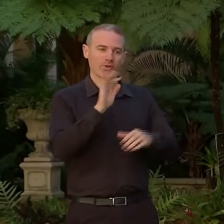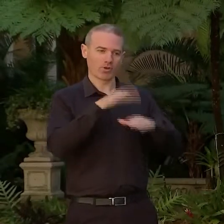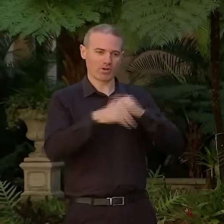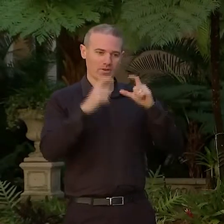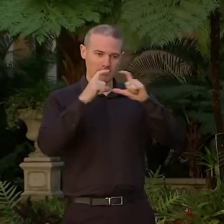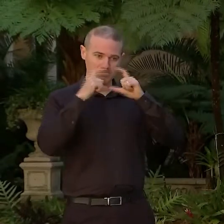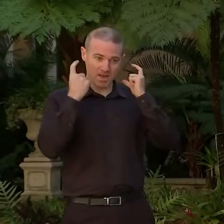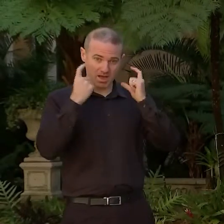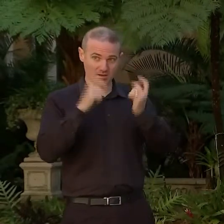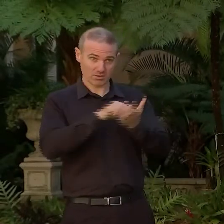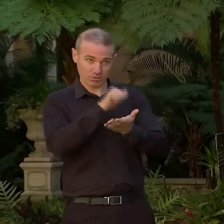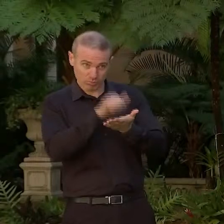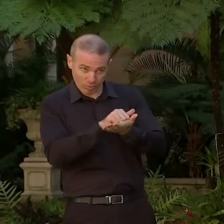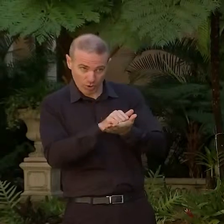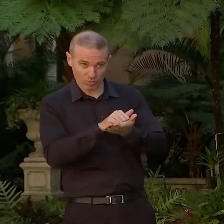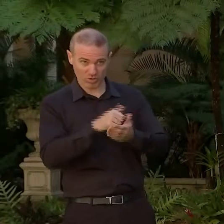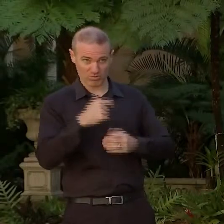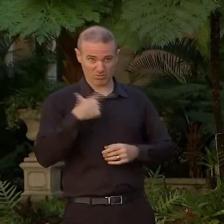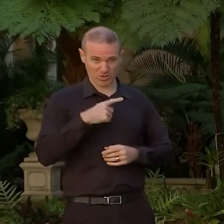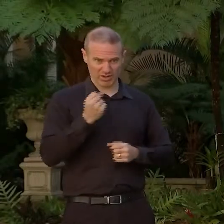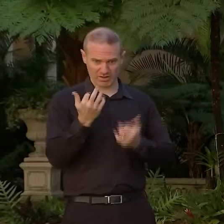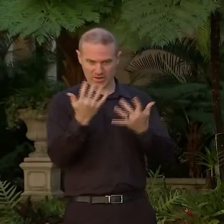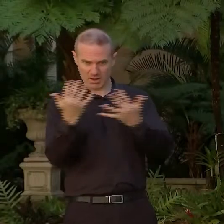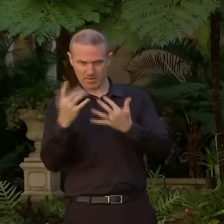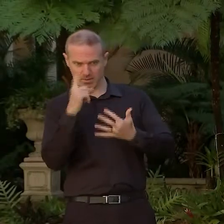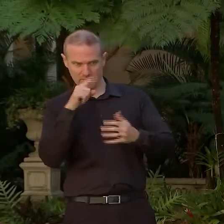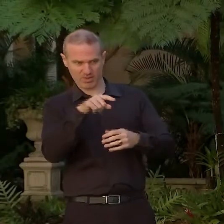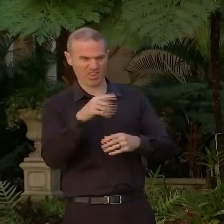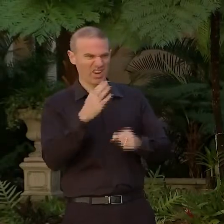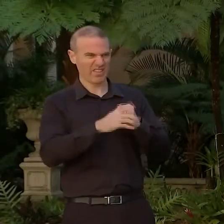appropriate, the number of people were there. No one was